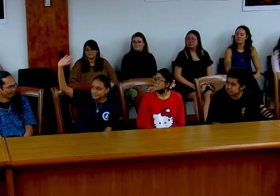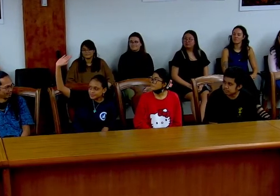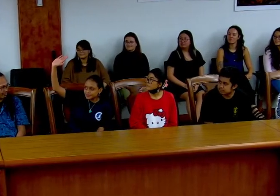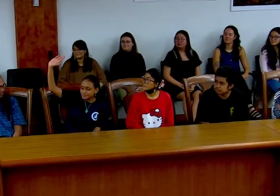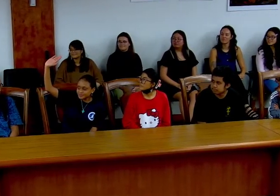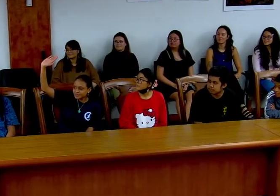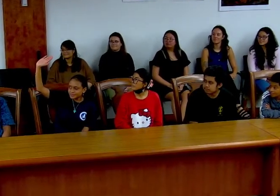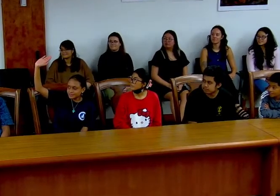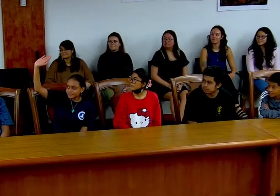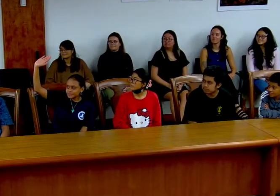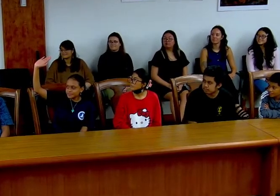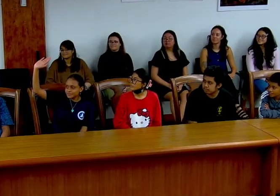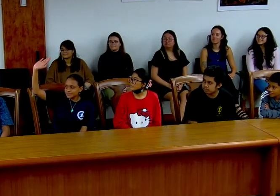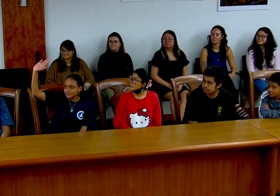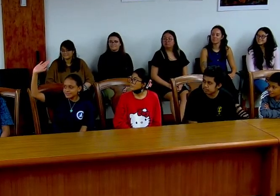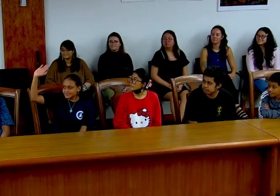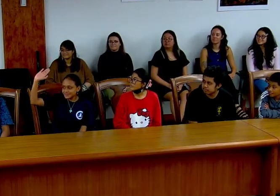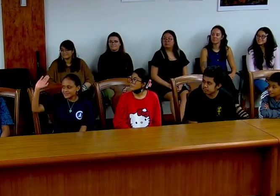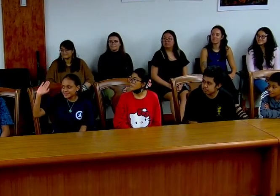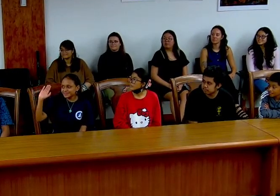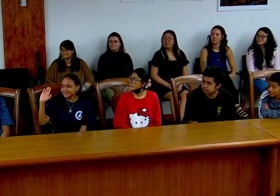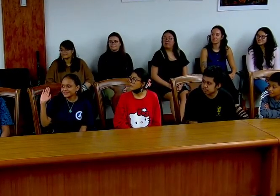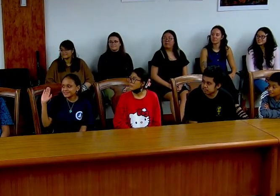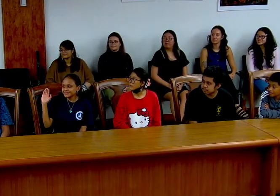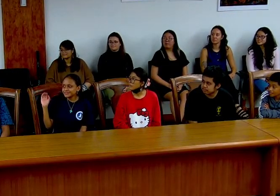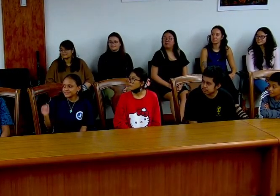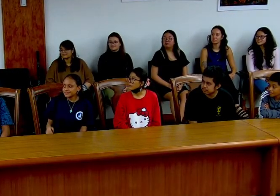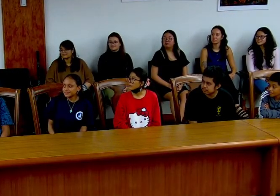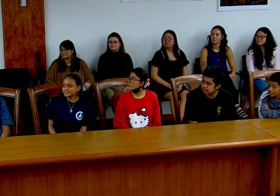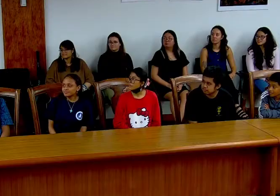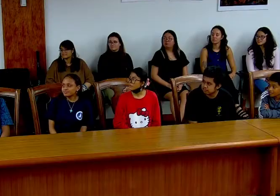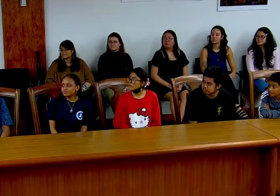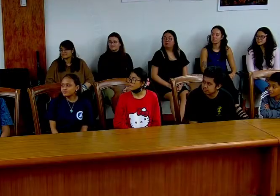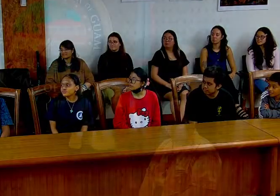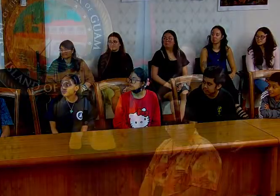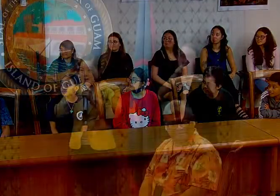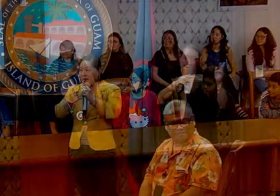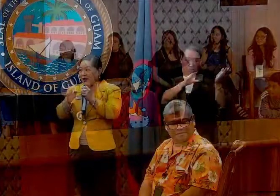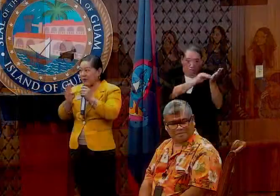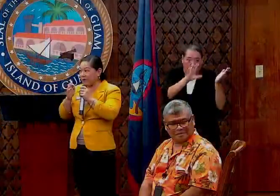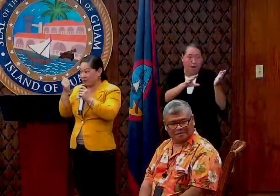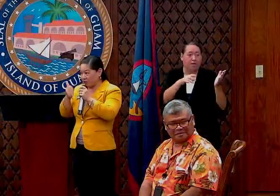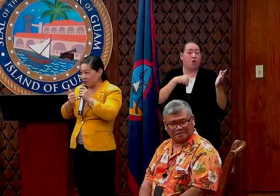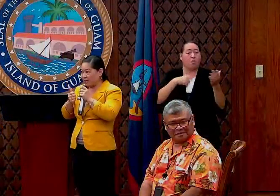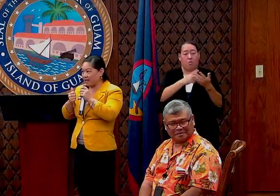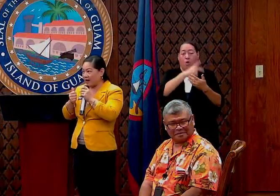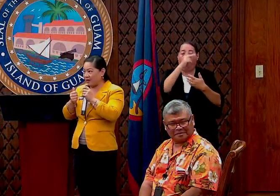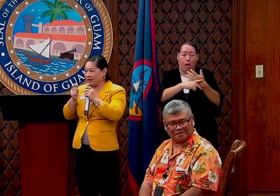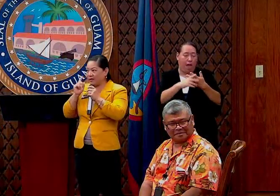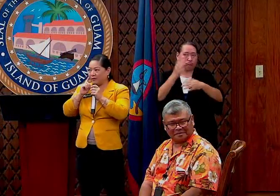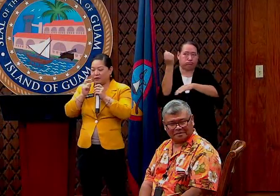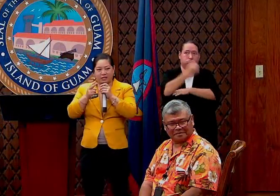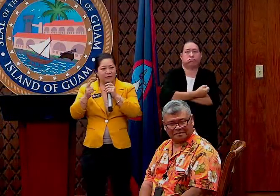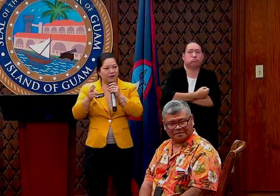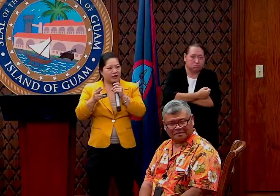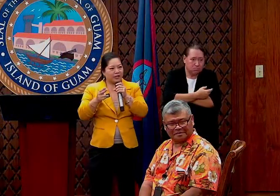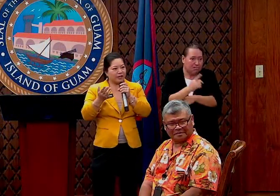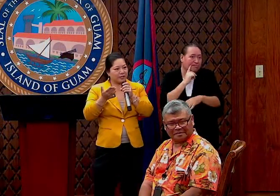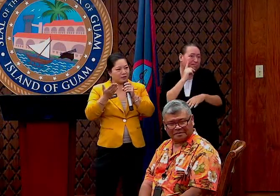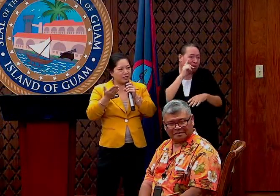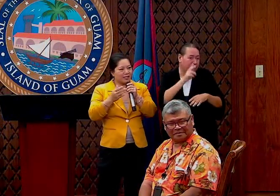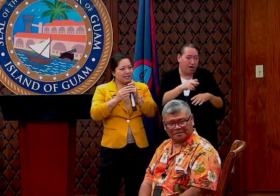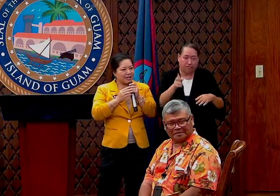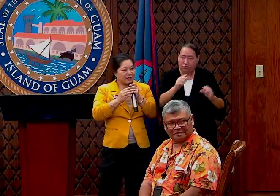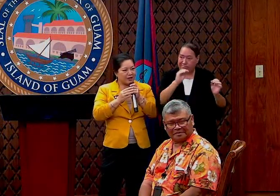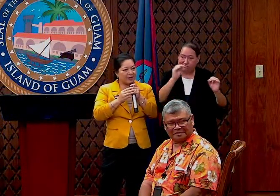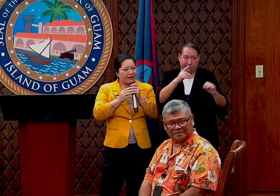all the way from Palau. There is no other deaf person in Palau. The program in Palau pretty much shut down for the deaf and hard of hearing,